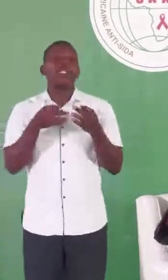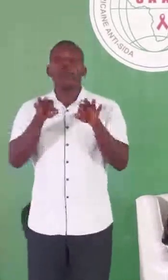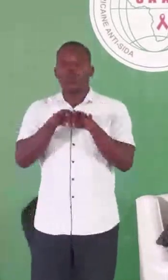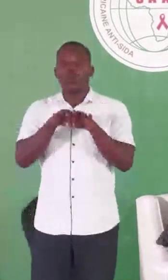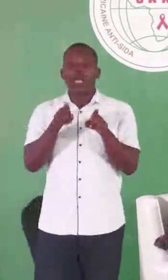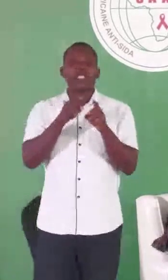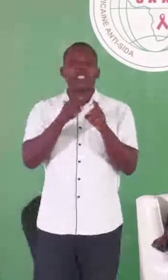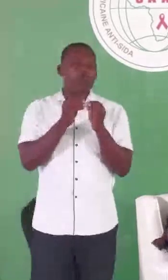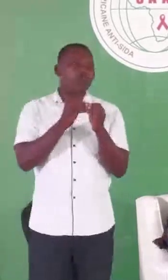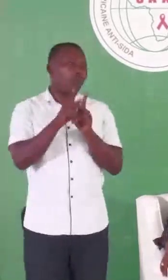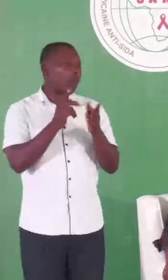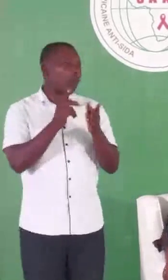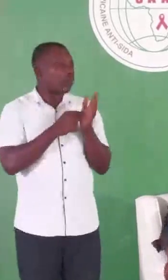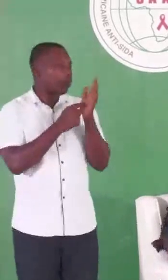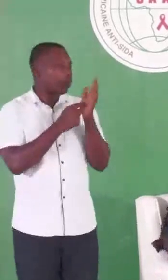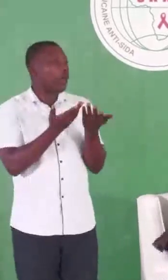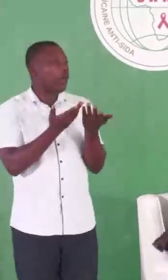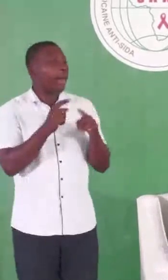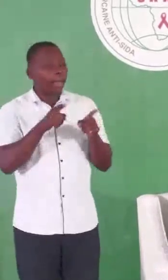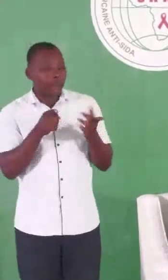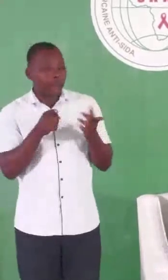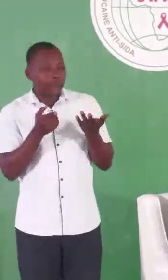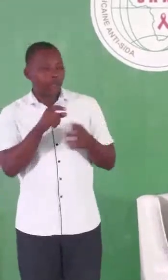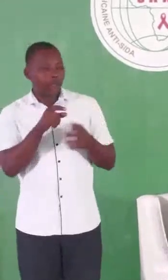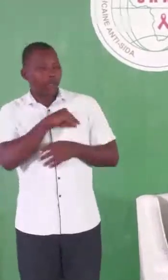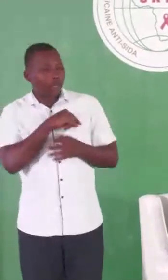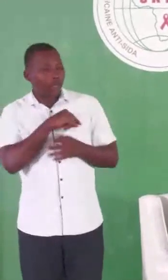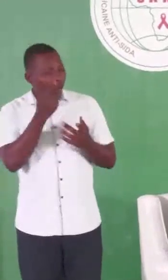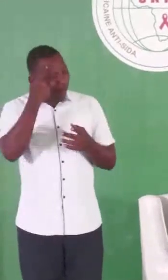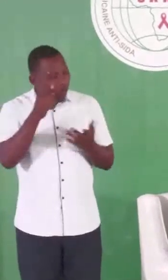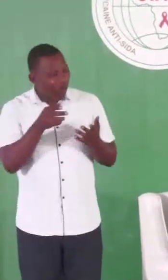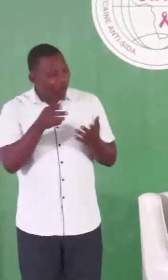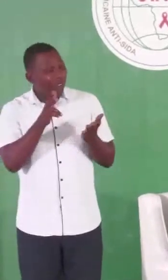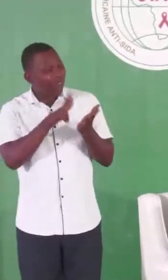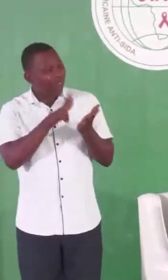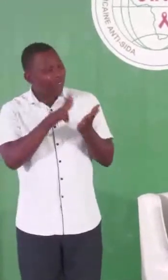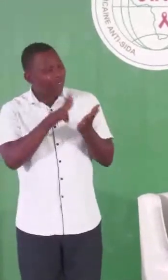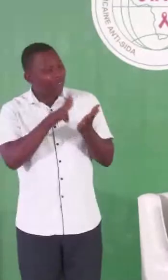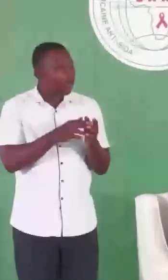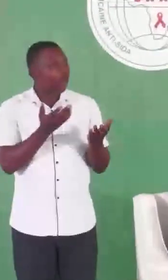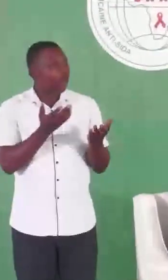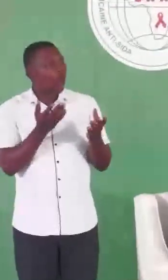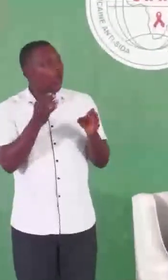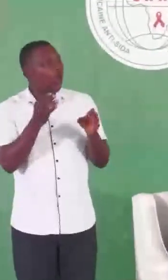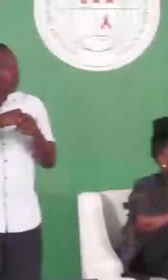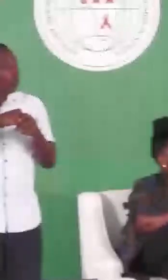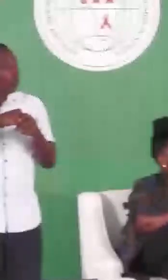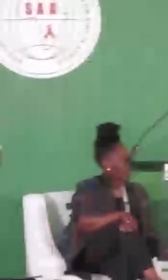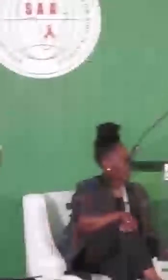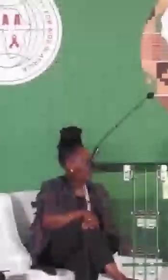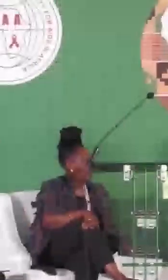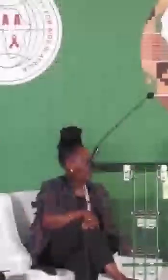described, the criteria for validation include a set of what we might think of